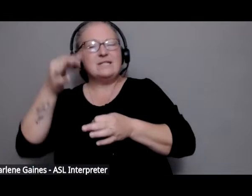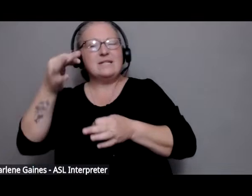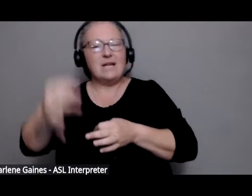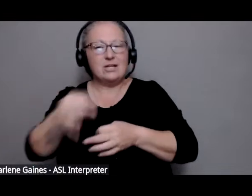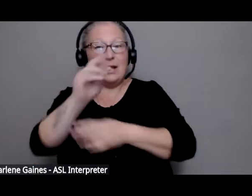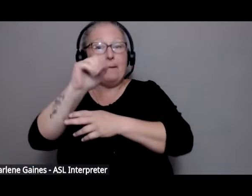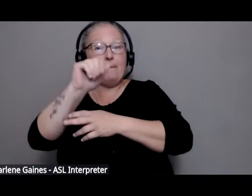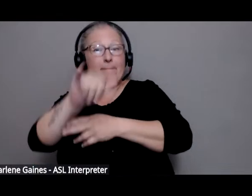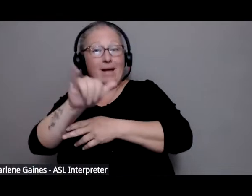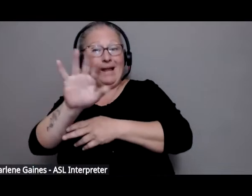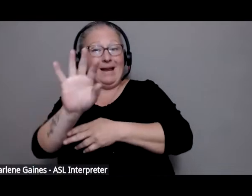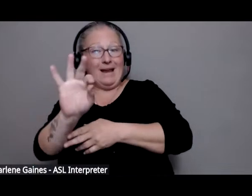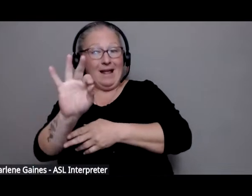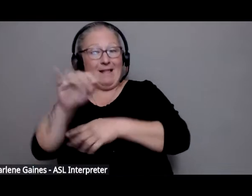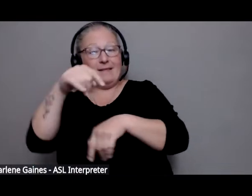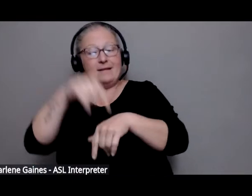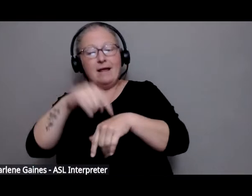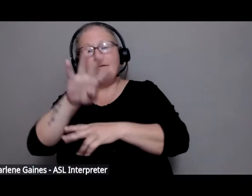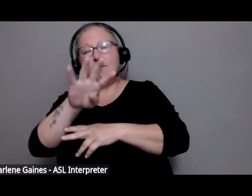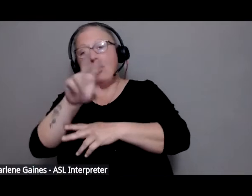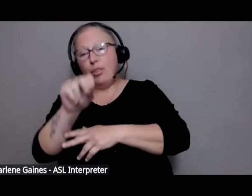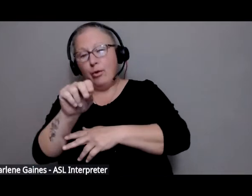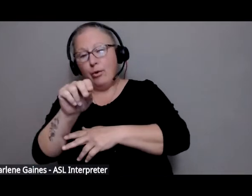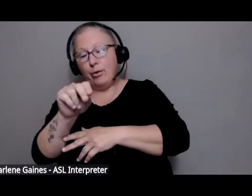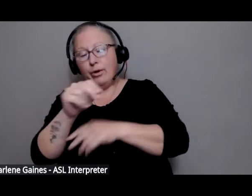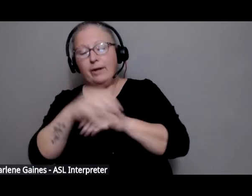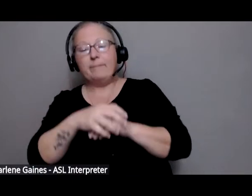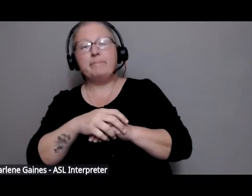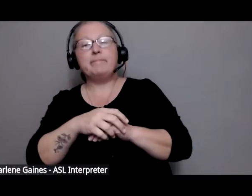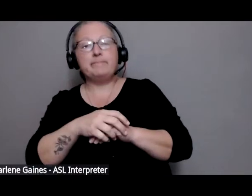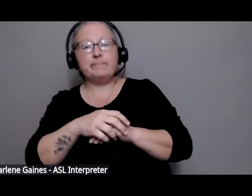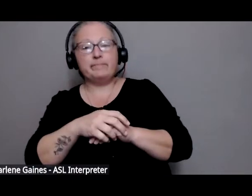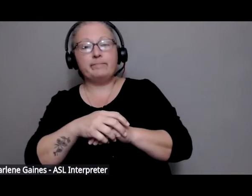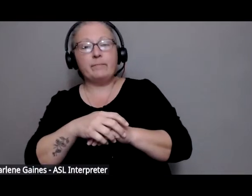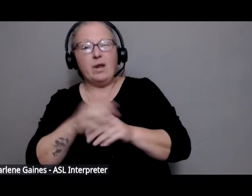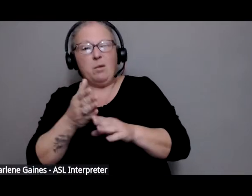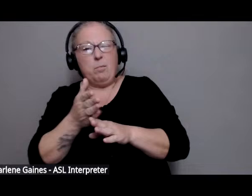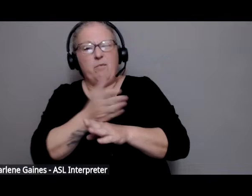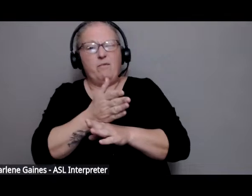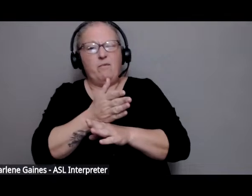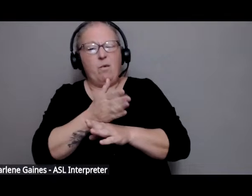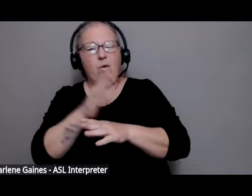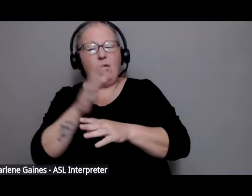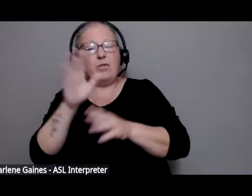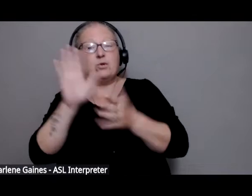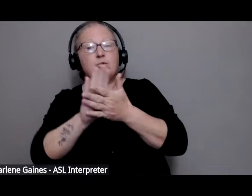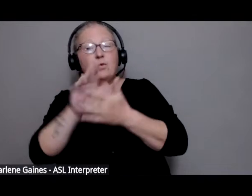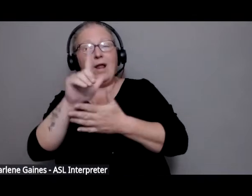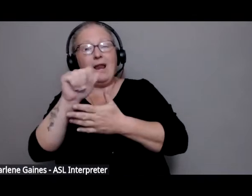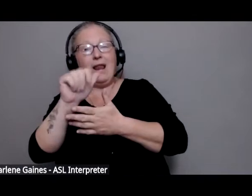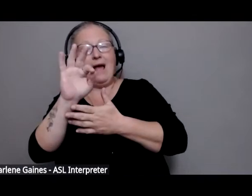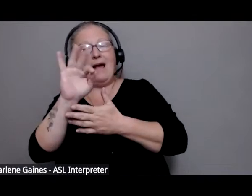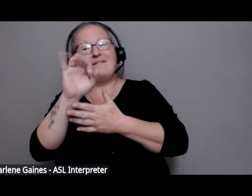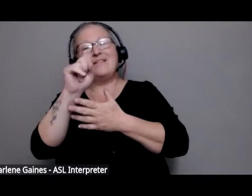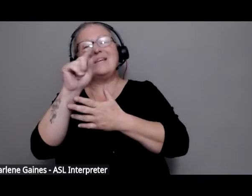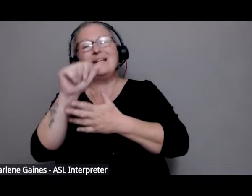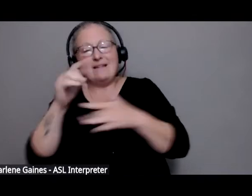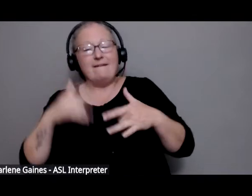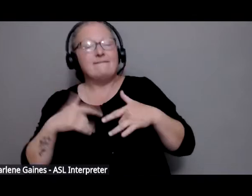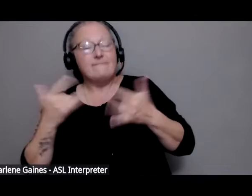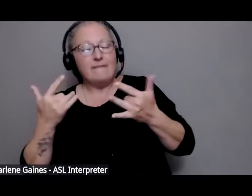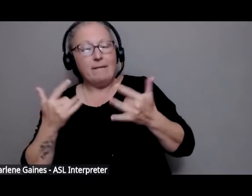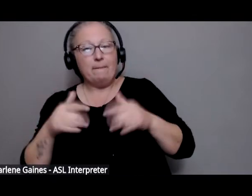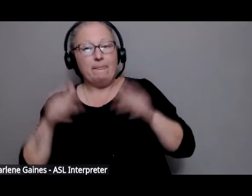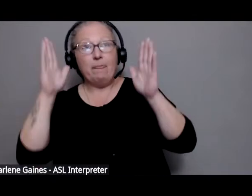May 9th at 4:30 p.m., May 9th, just before the school's La Fiesta event. And we hope for